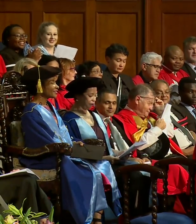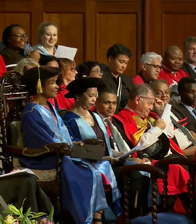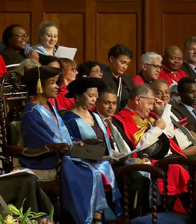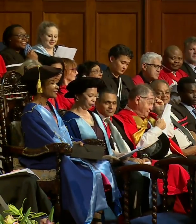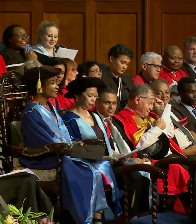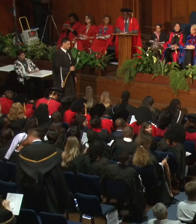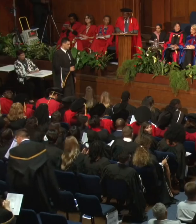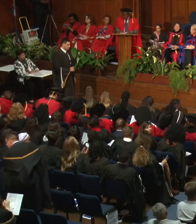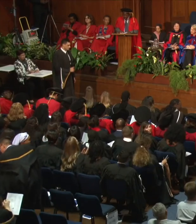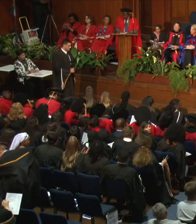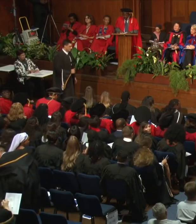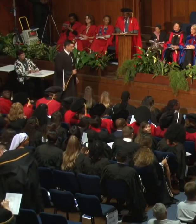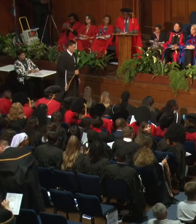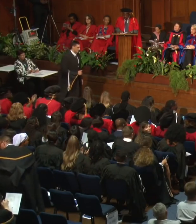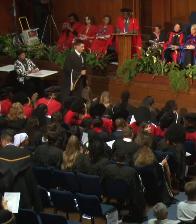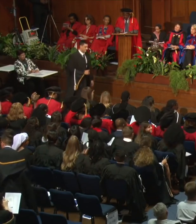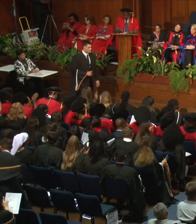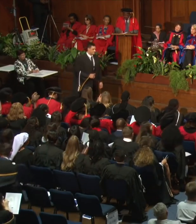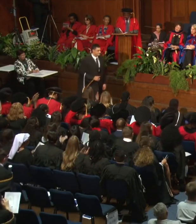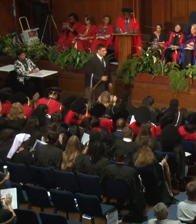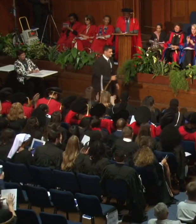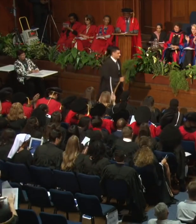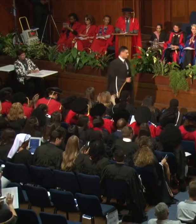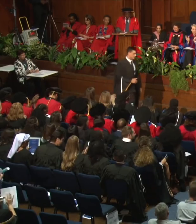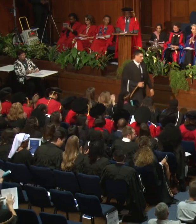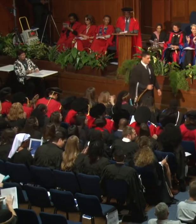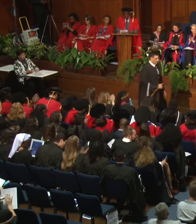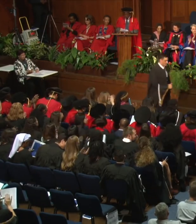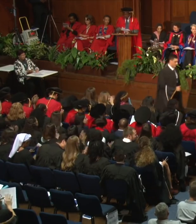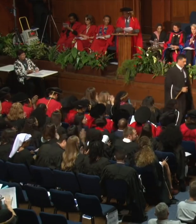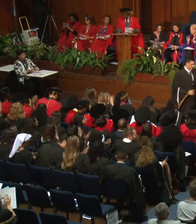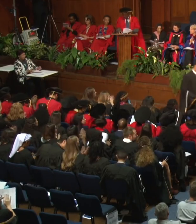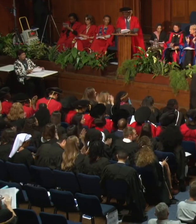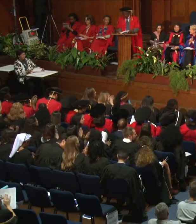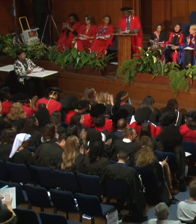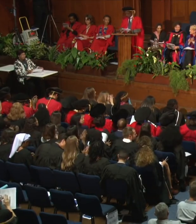Cum laude, Bradley Arthur Zibber.